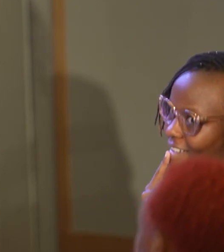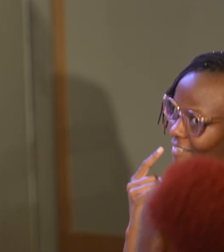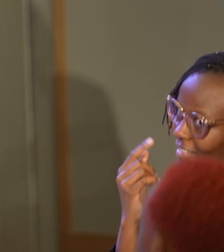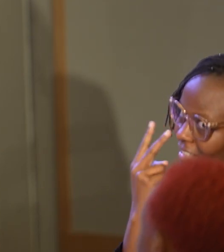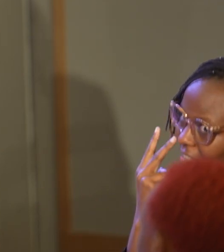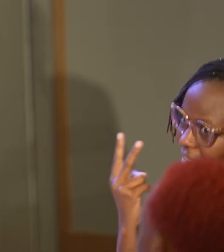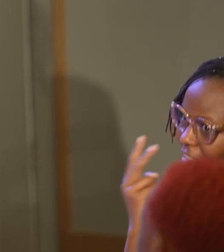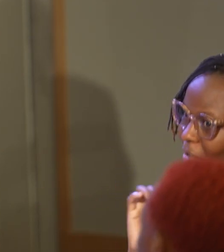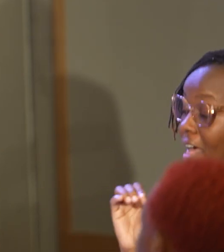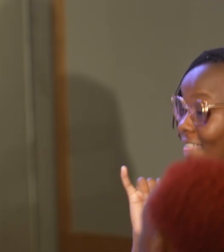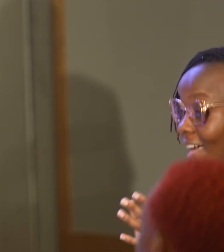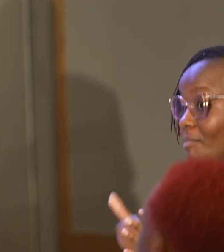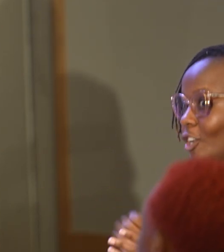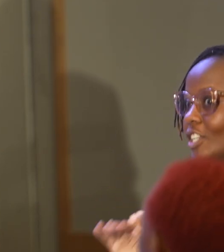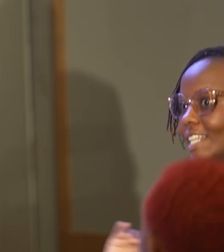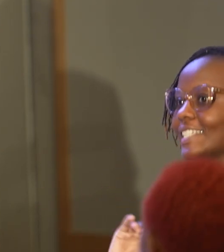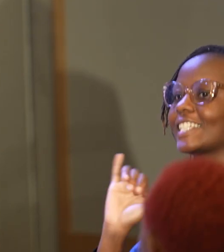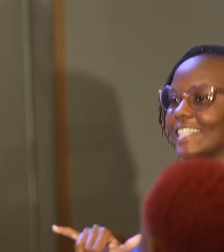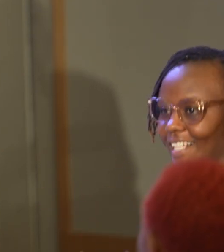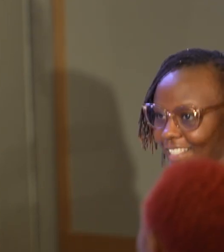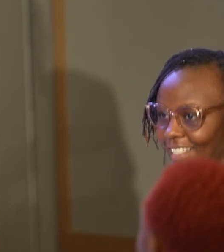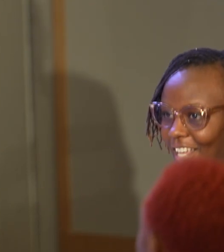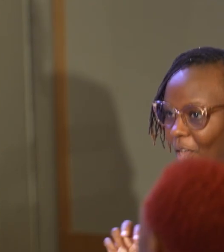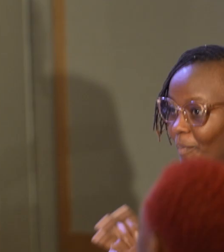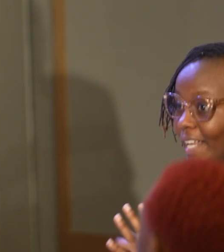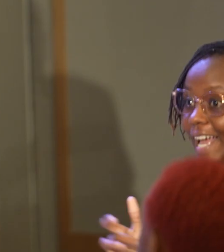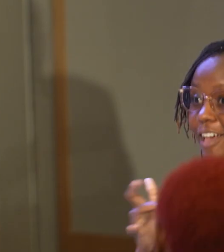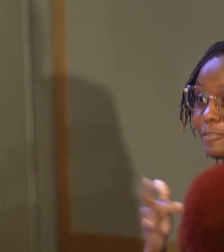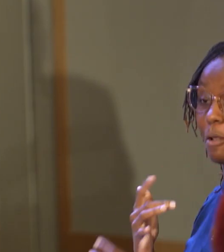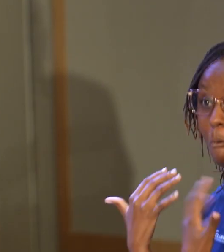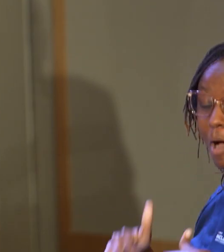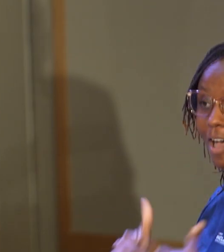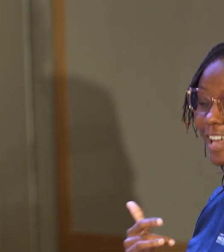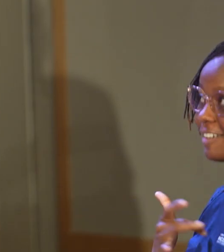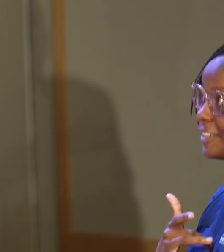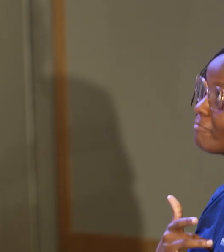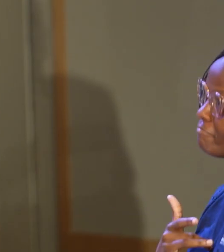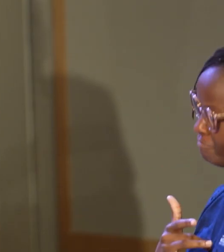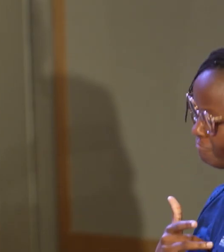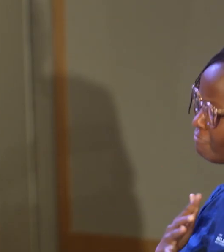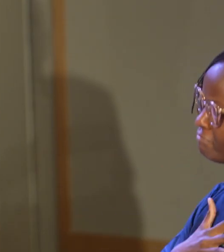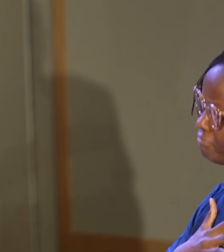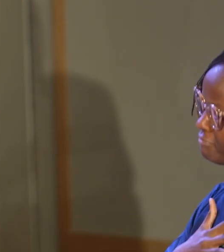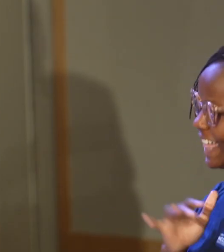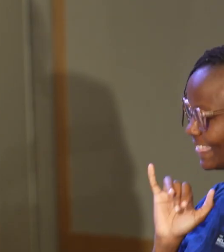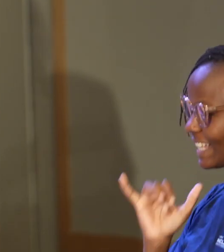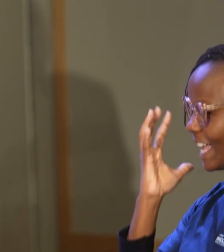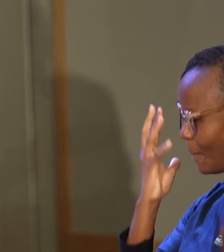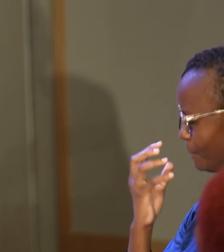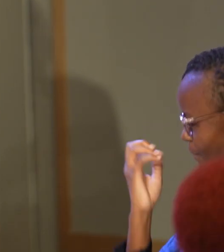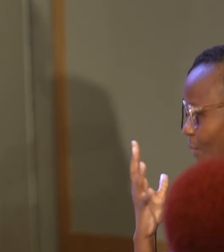And that's what she actually teaches, which makes me feel like it is a kind of